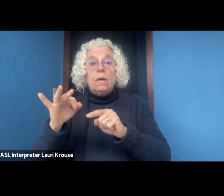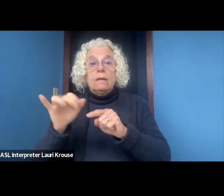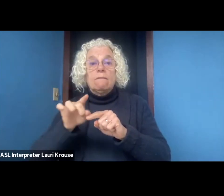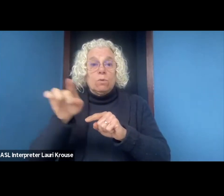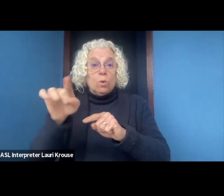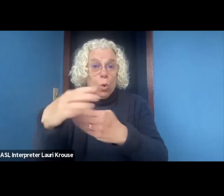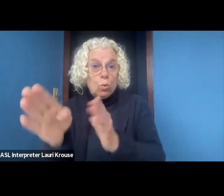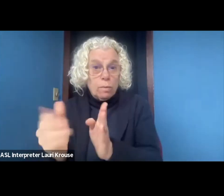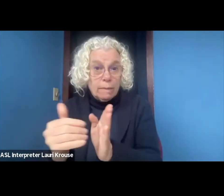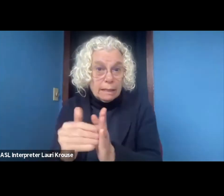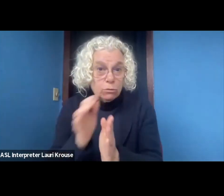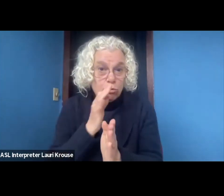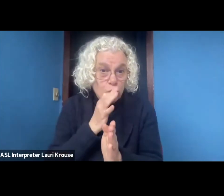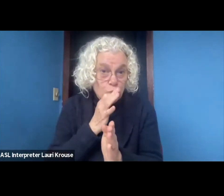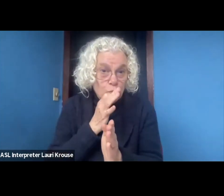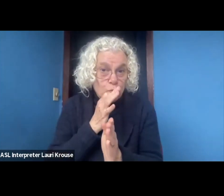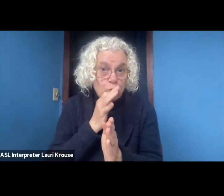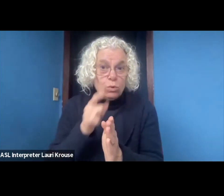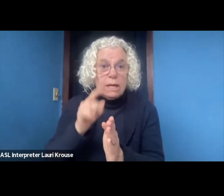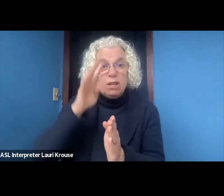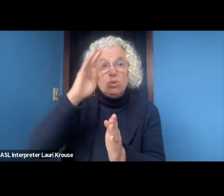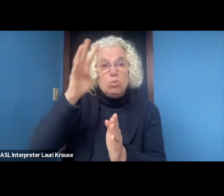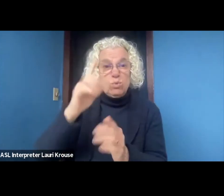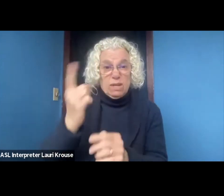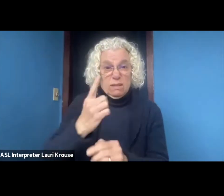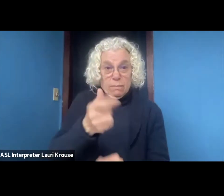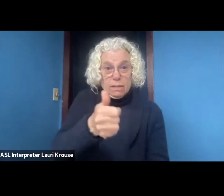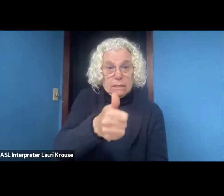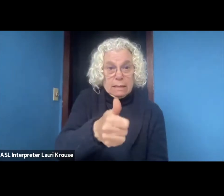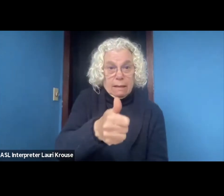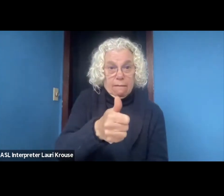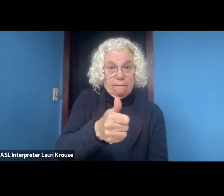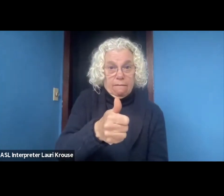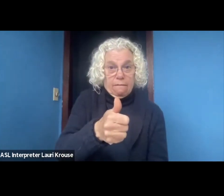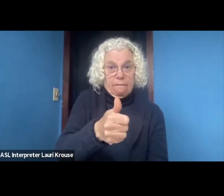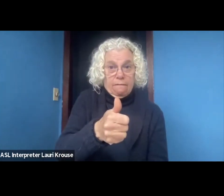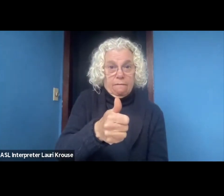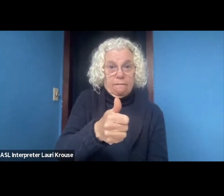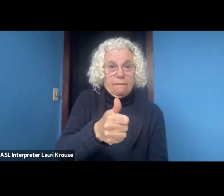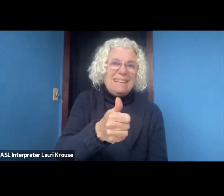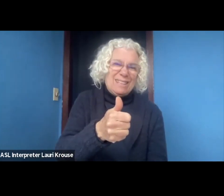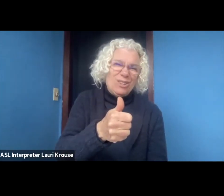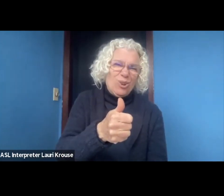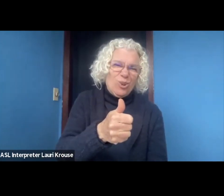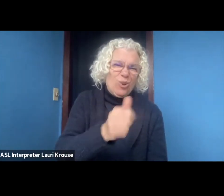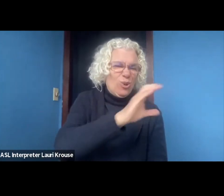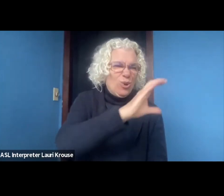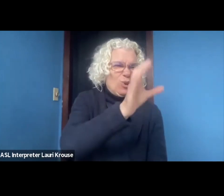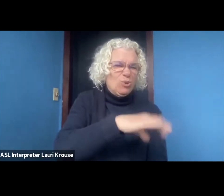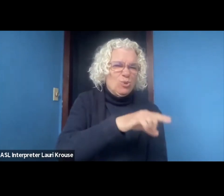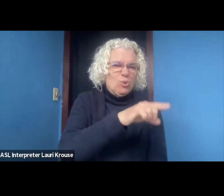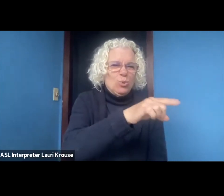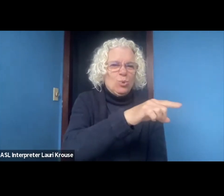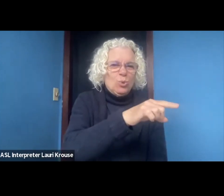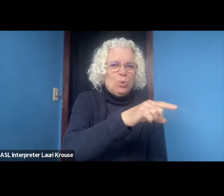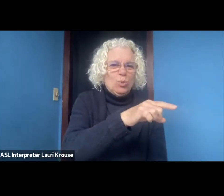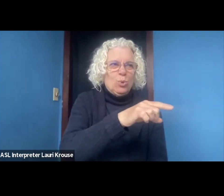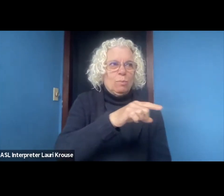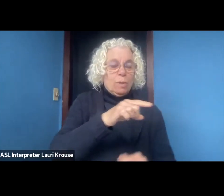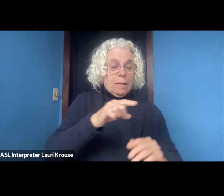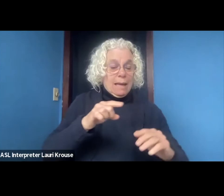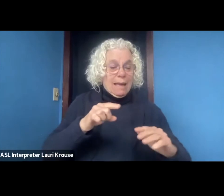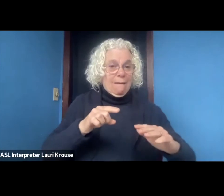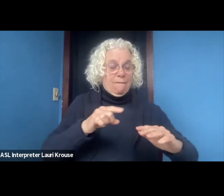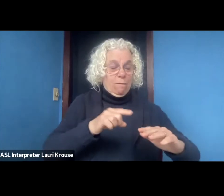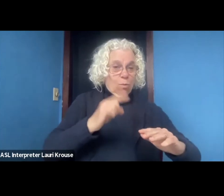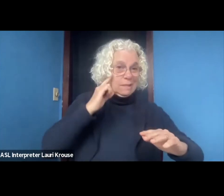rooms and come up with your own version. And Zoom doesn't work so well with layering a sound, so it